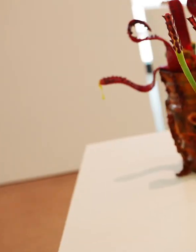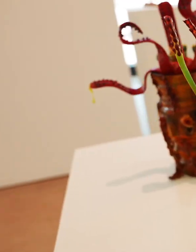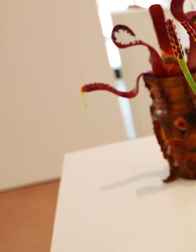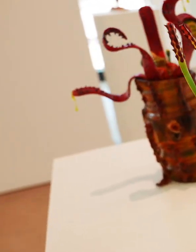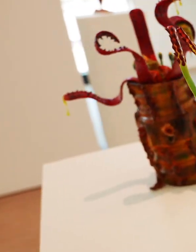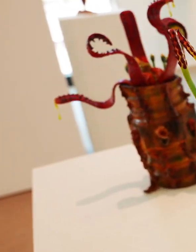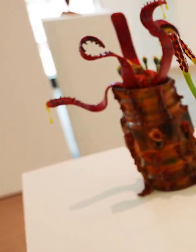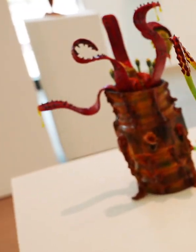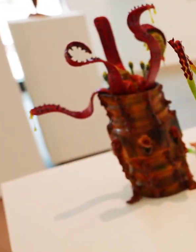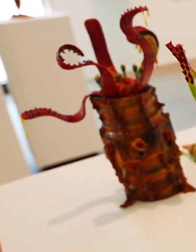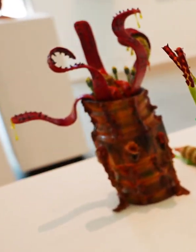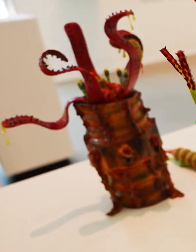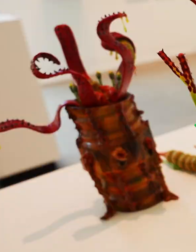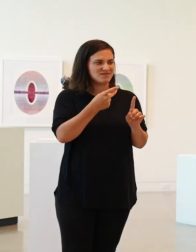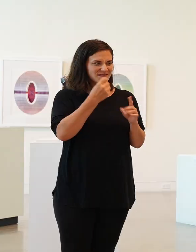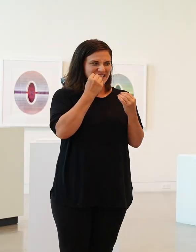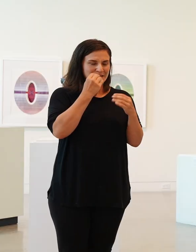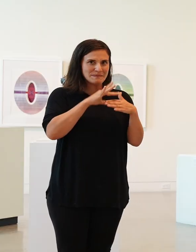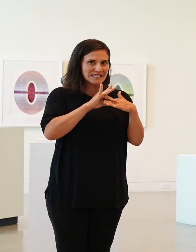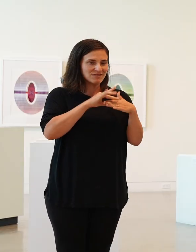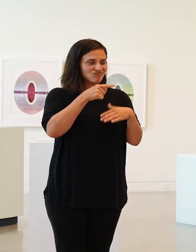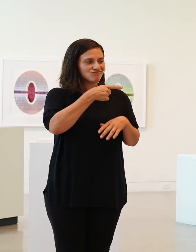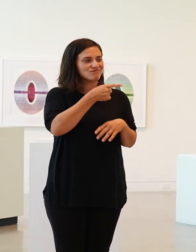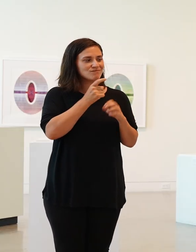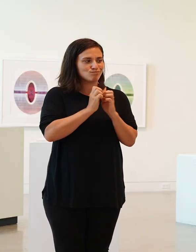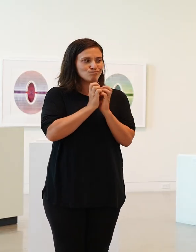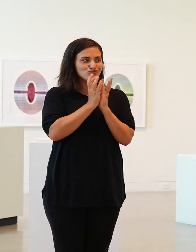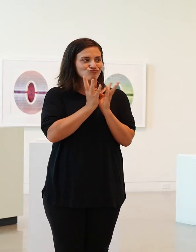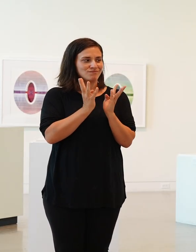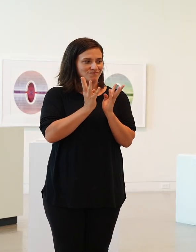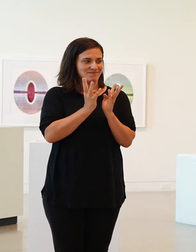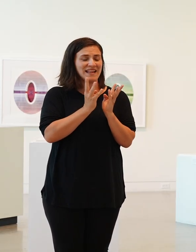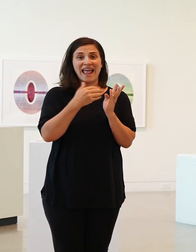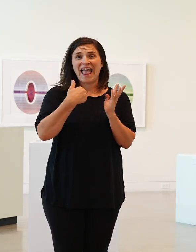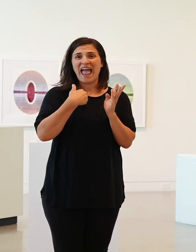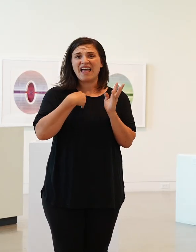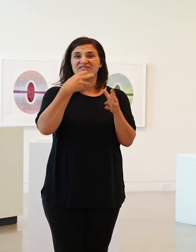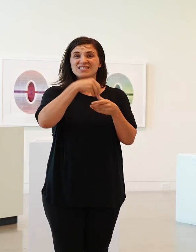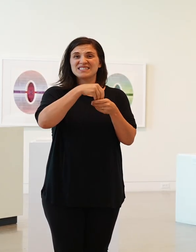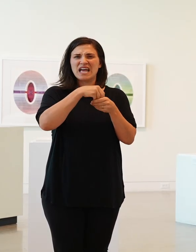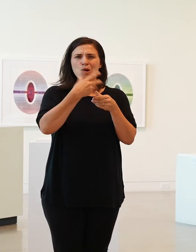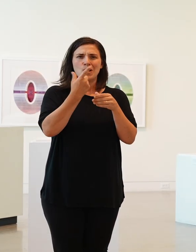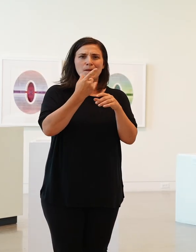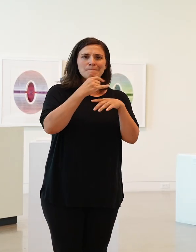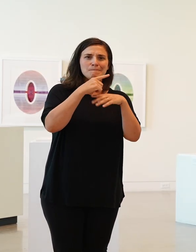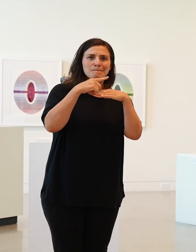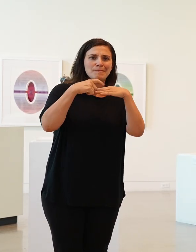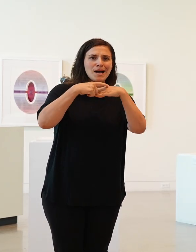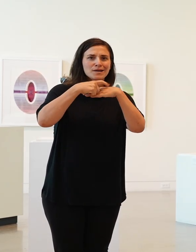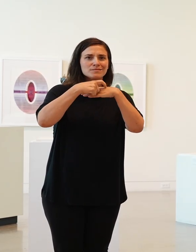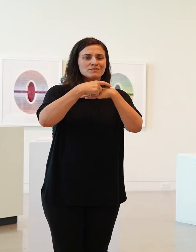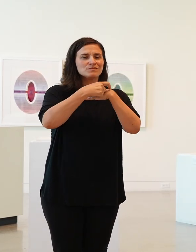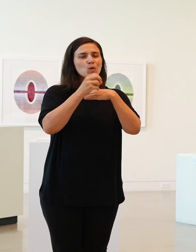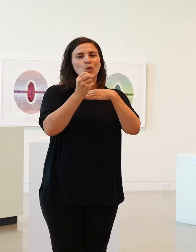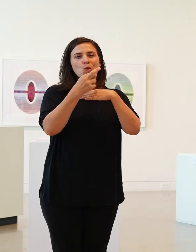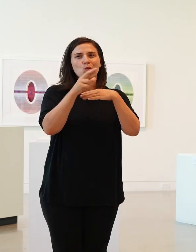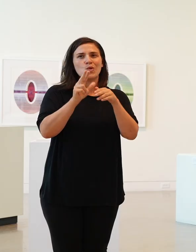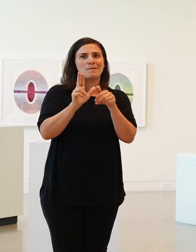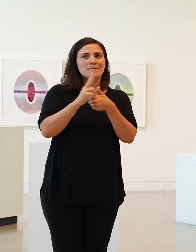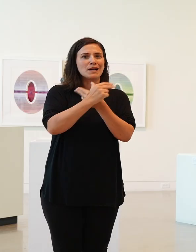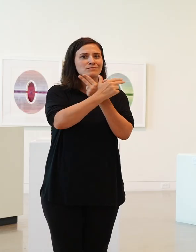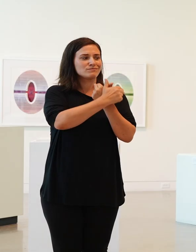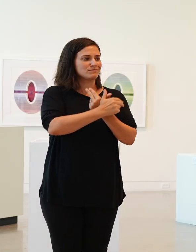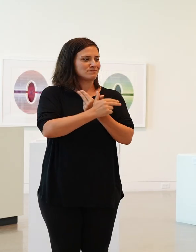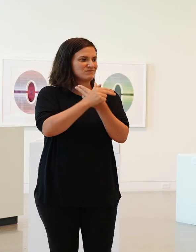had crawlers and I have these flutter bugs. And so first I did this one first, and I also made this other